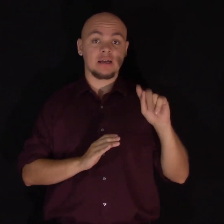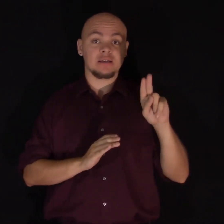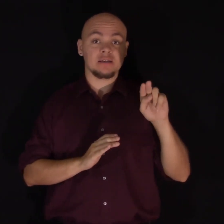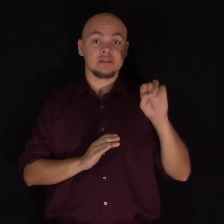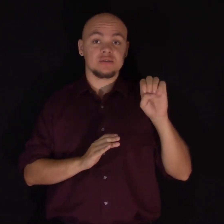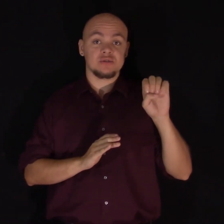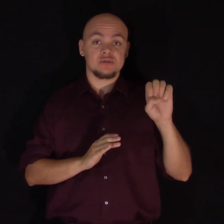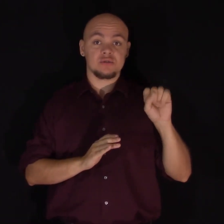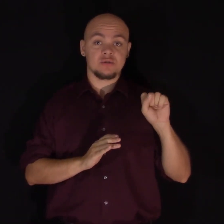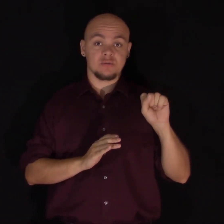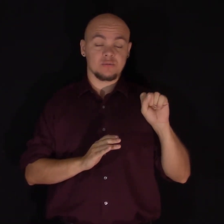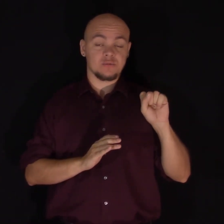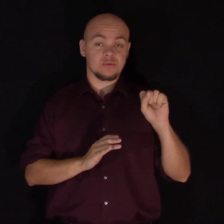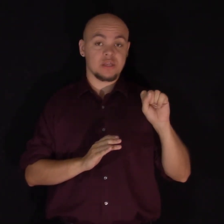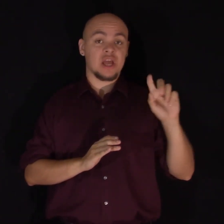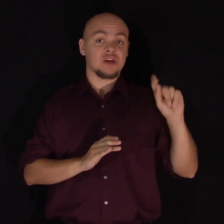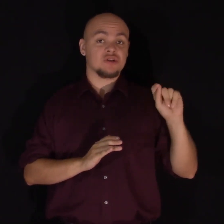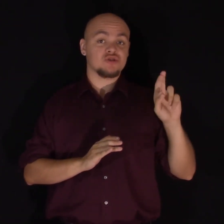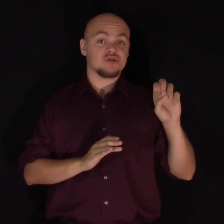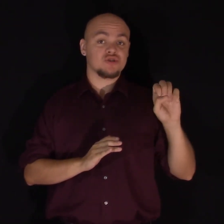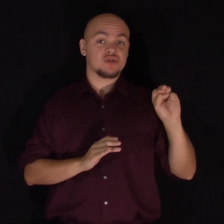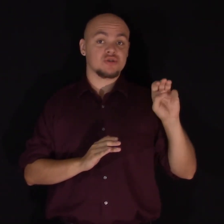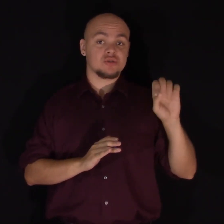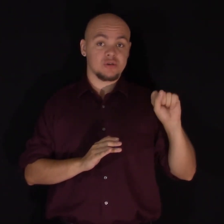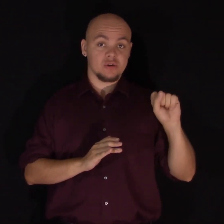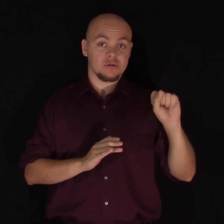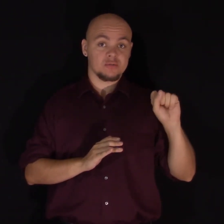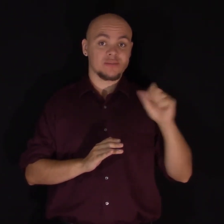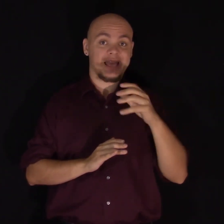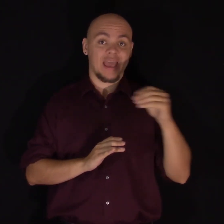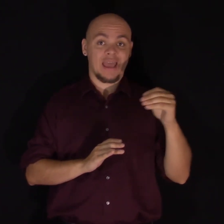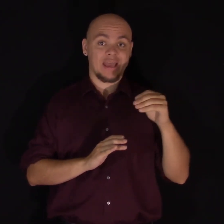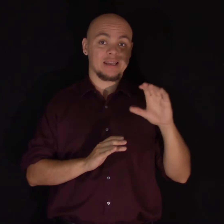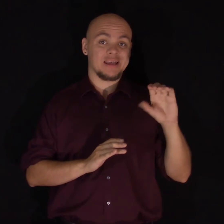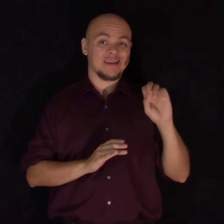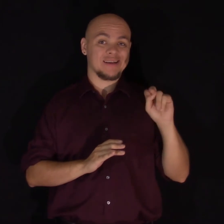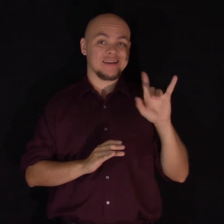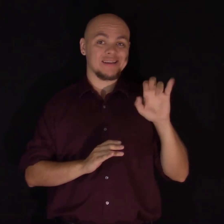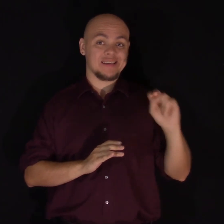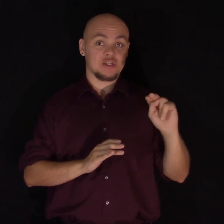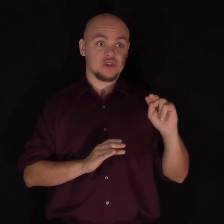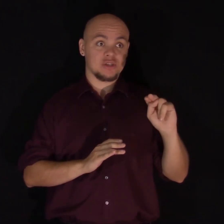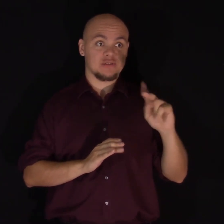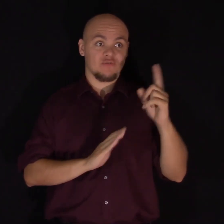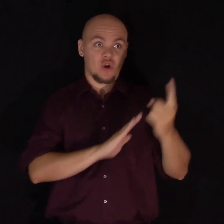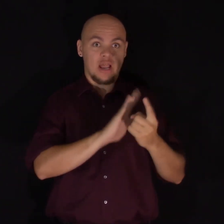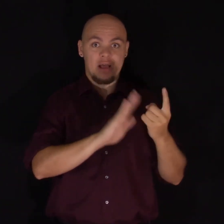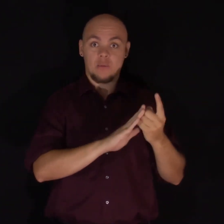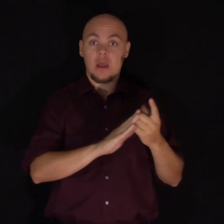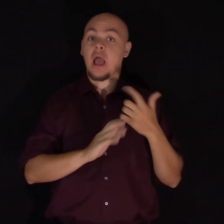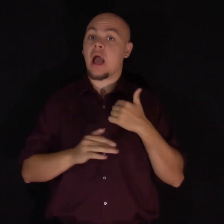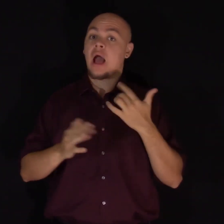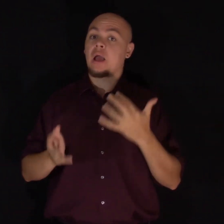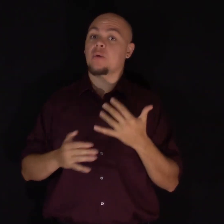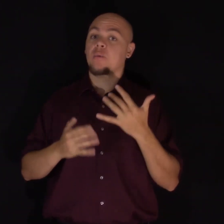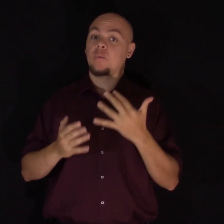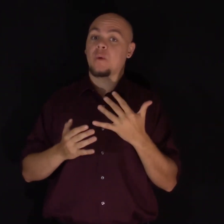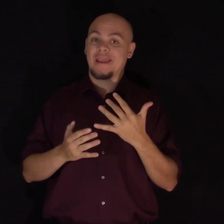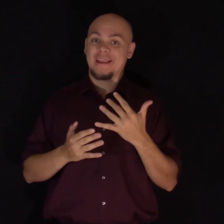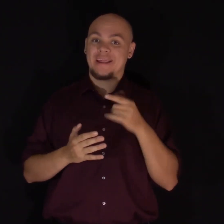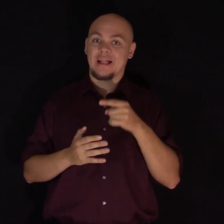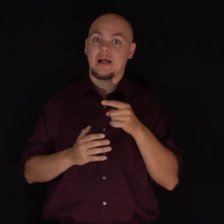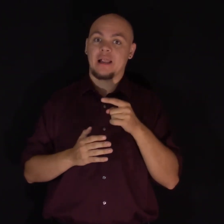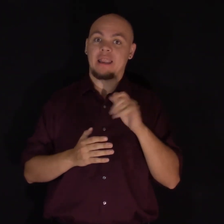hour. It's actually shorter and more readable than you might think. Day 4, I waited on hold with Air Canada's baggage